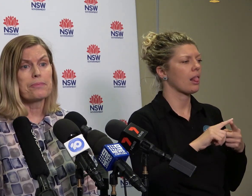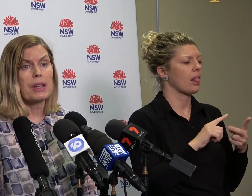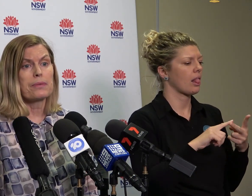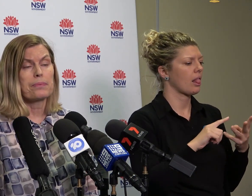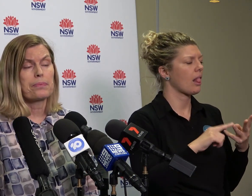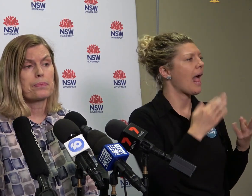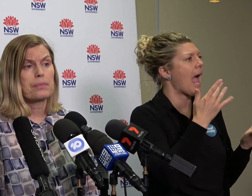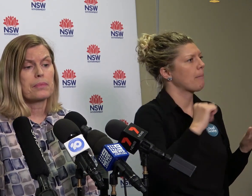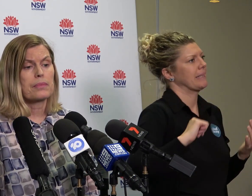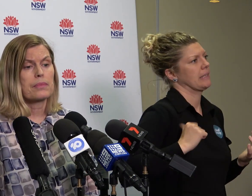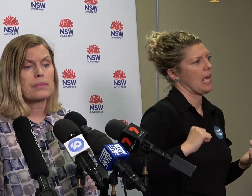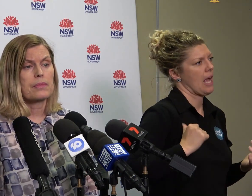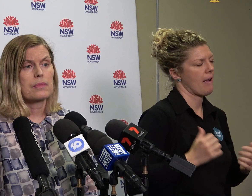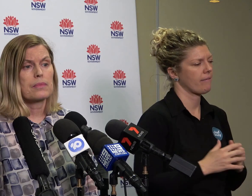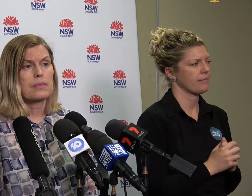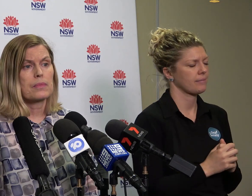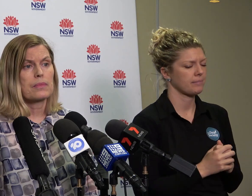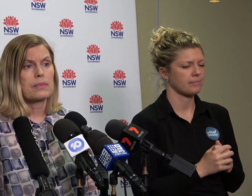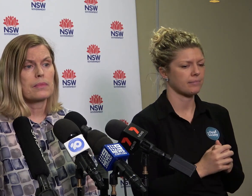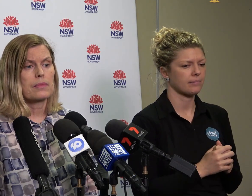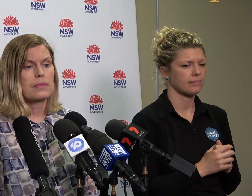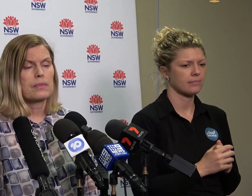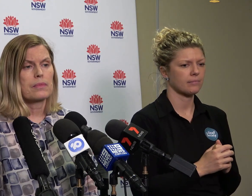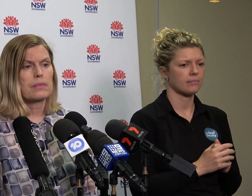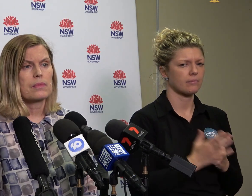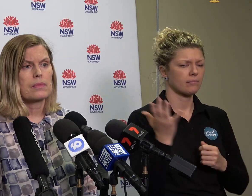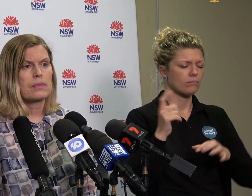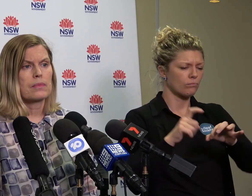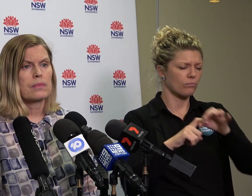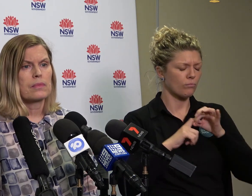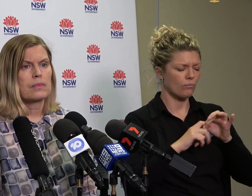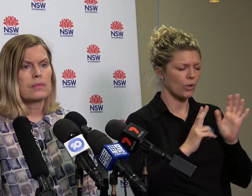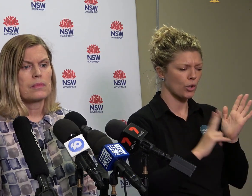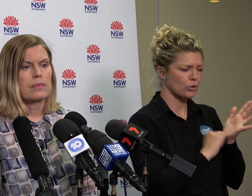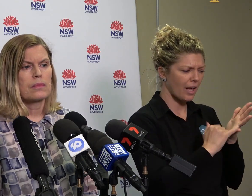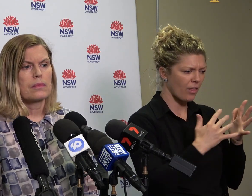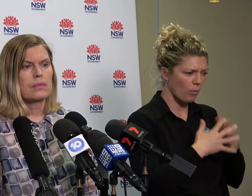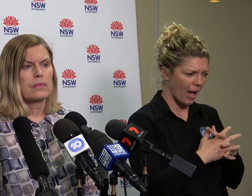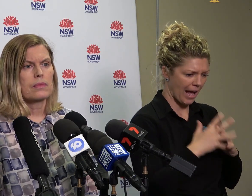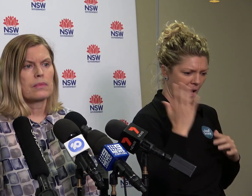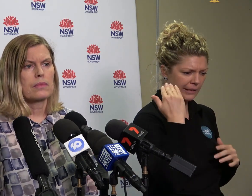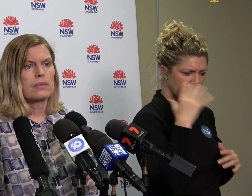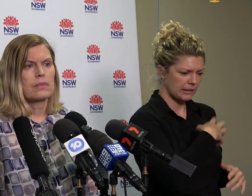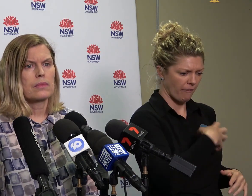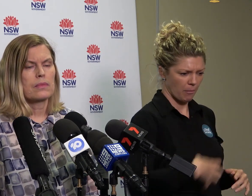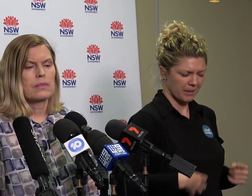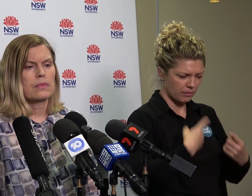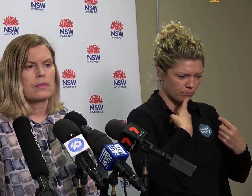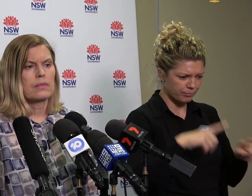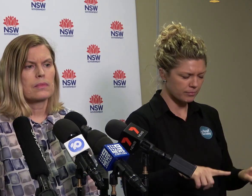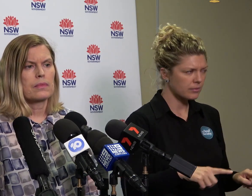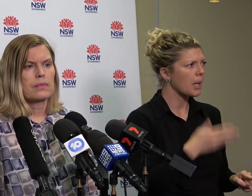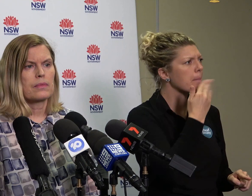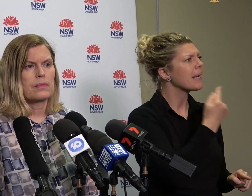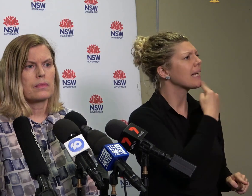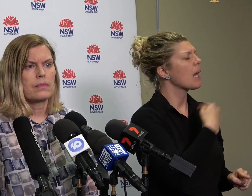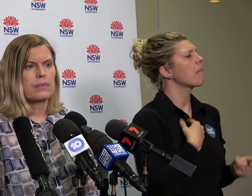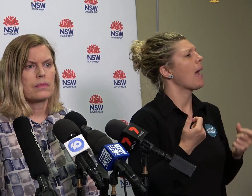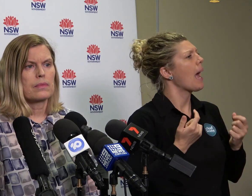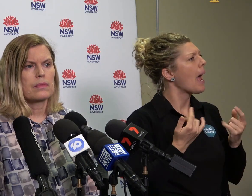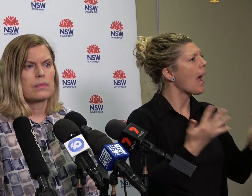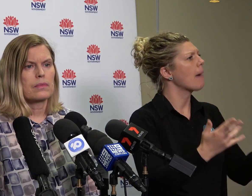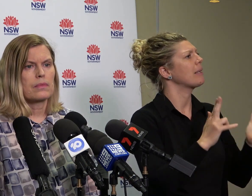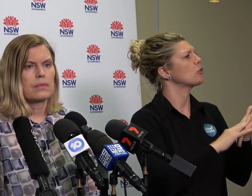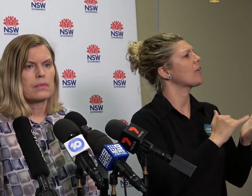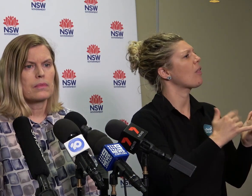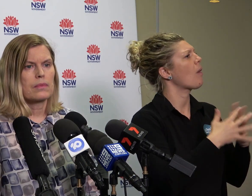staff. So just to be clear, in New South Wales now, we've had in Parliament some information, you've got some information. Can you just tell us how many cases have you